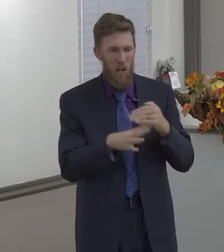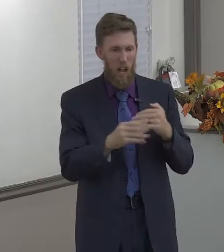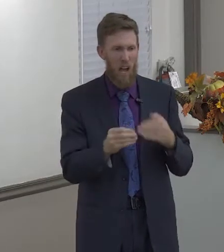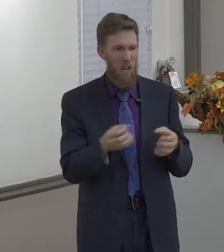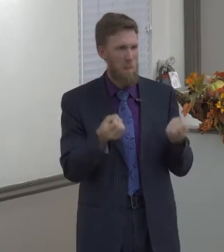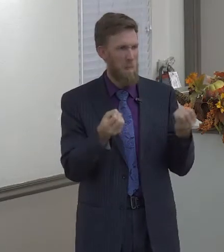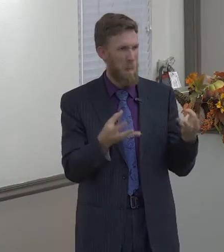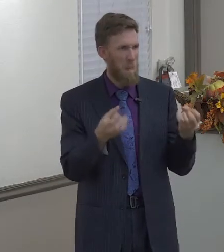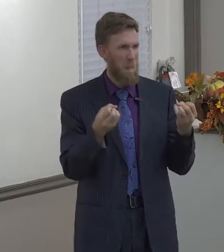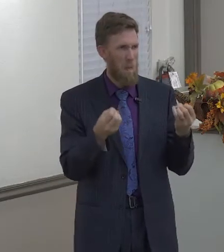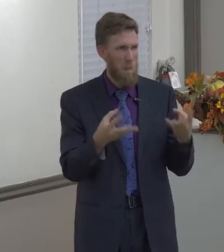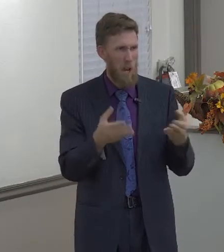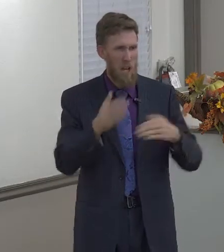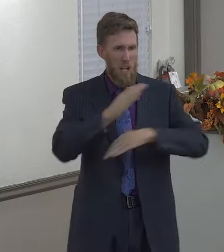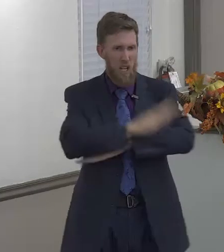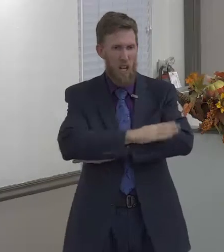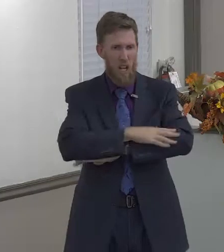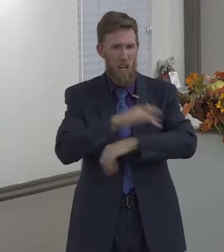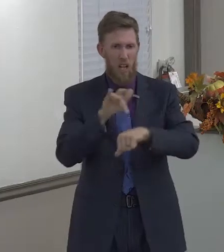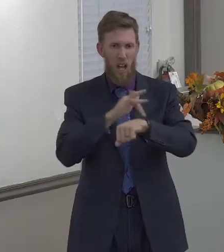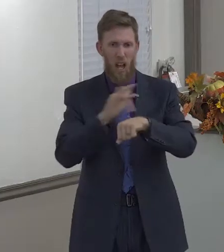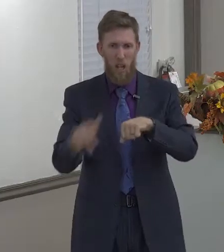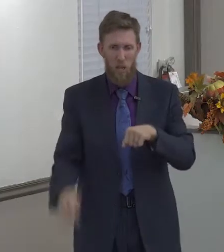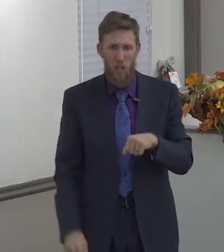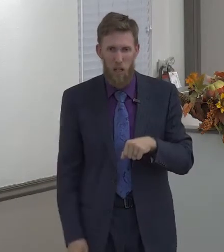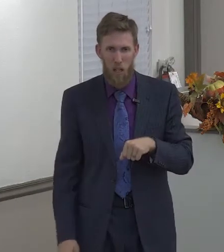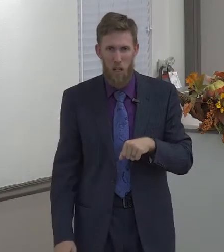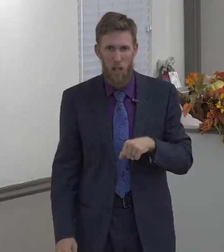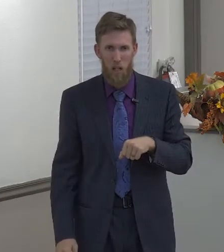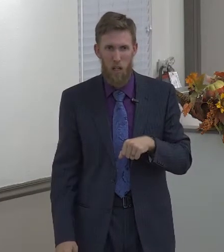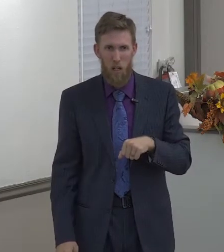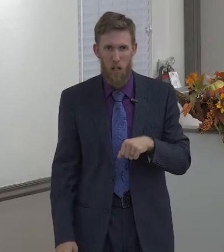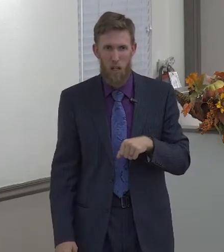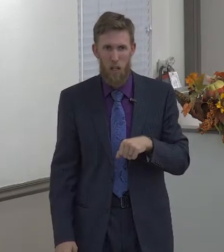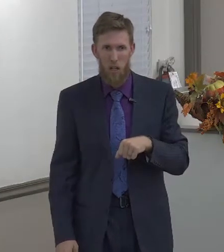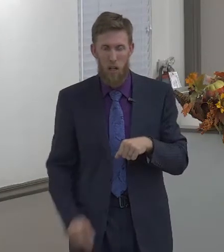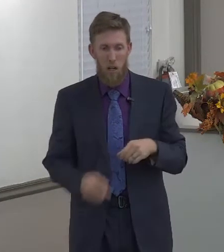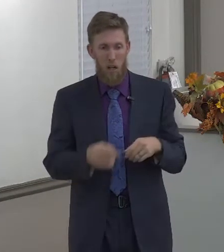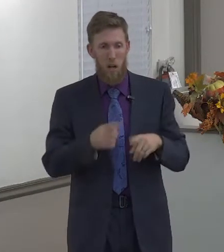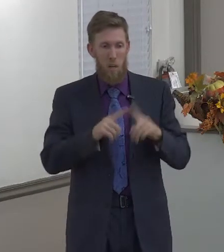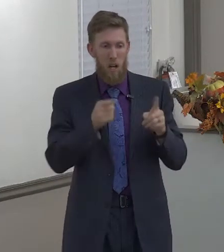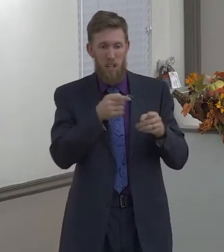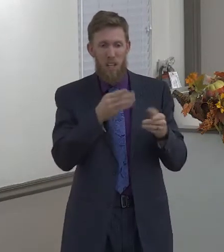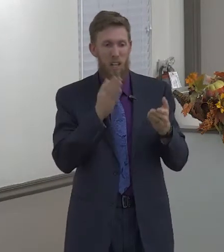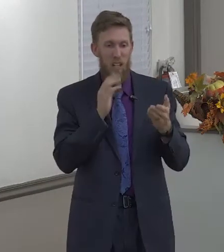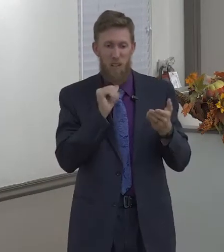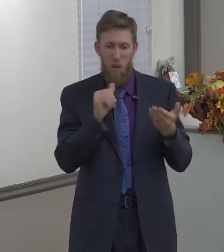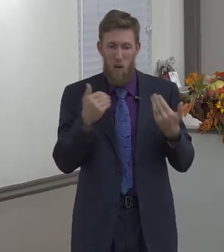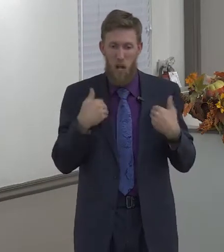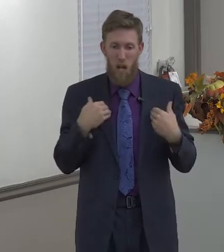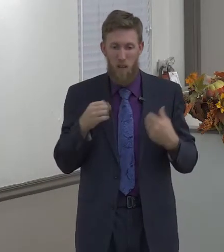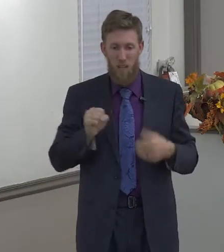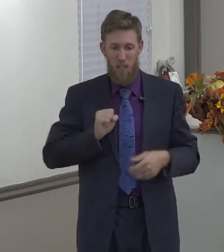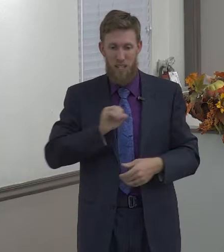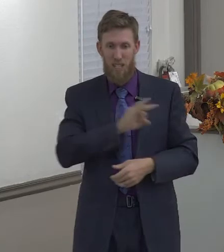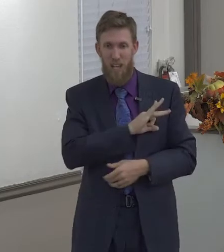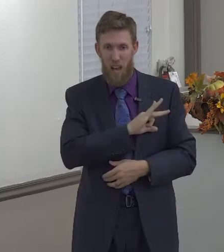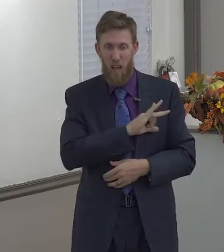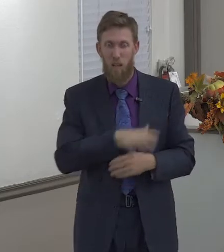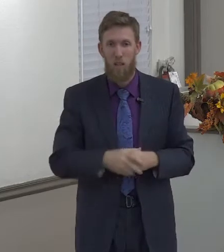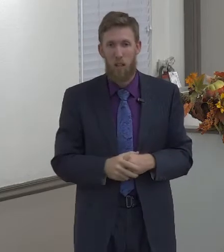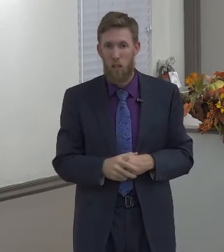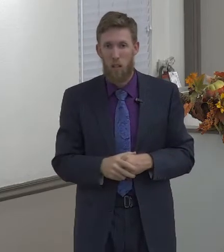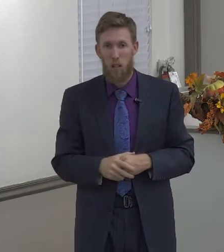and it's really inconvenient, isn't it? It's really frustrating when you wait for an hour just to